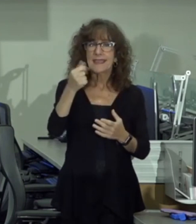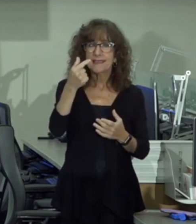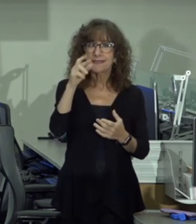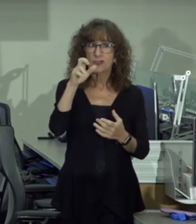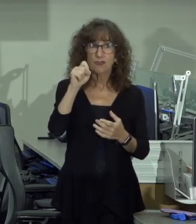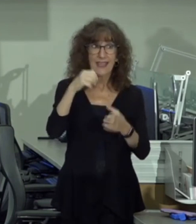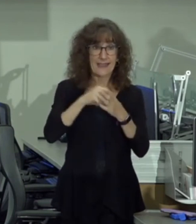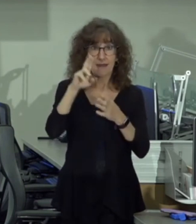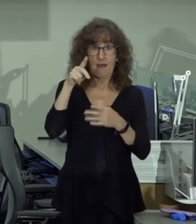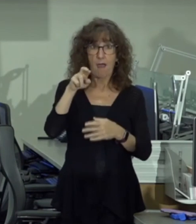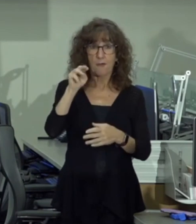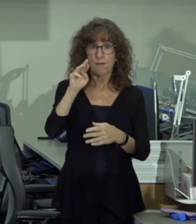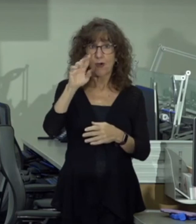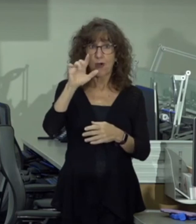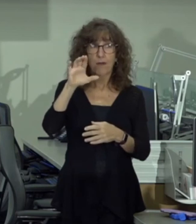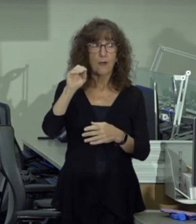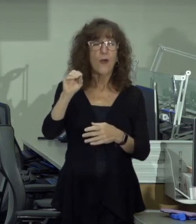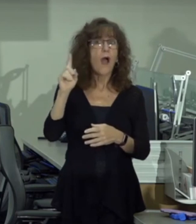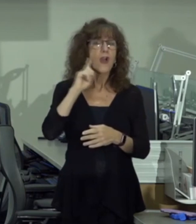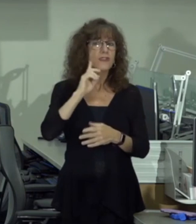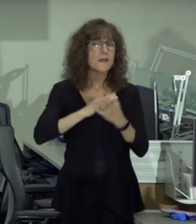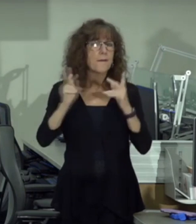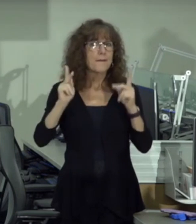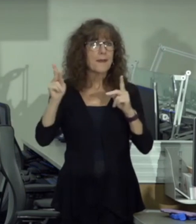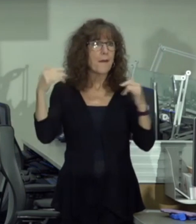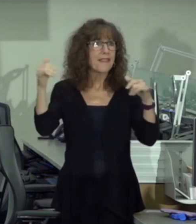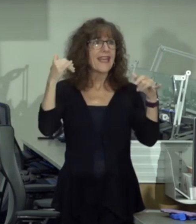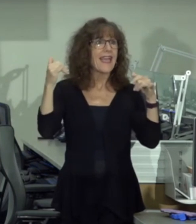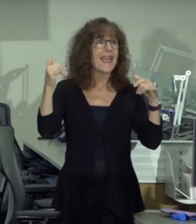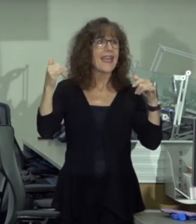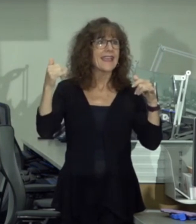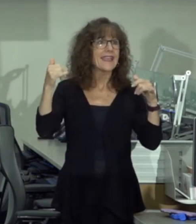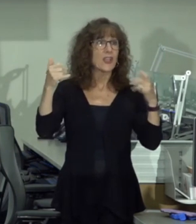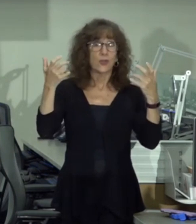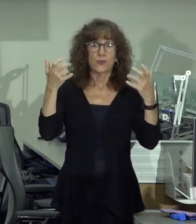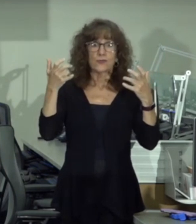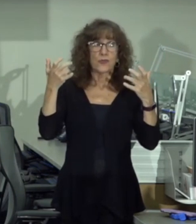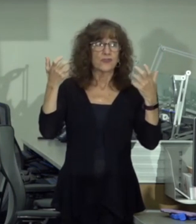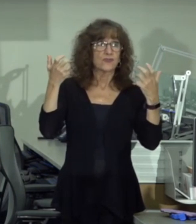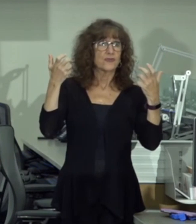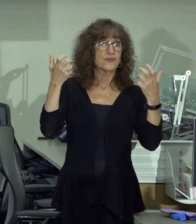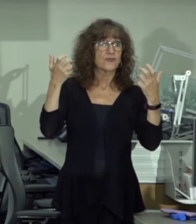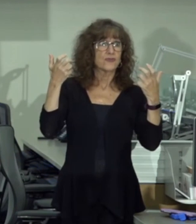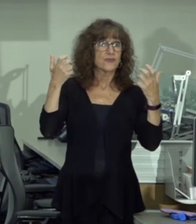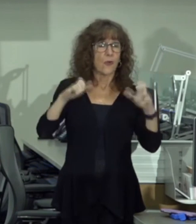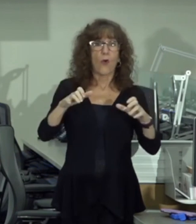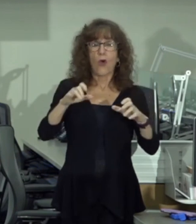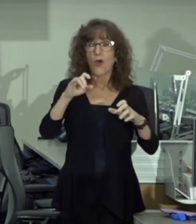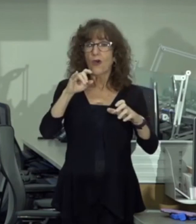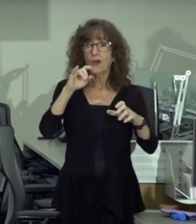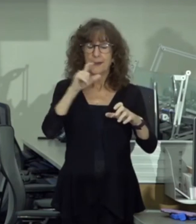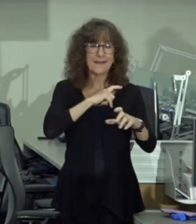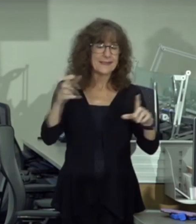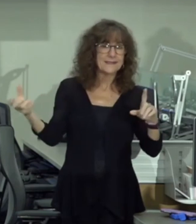Marlboro. Yes. And I was told there was some young men playing. No, I know obviously you want to have police arresting or putting people away